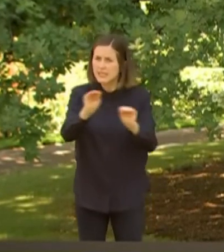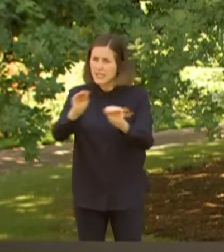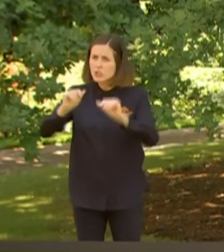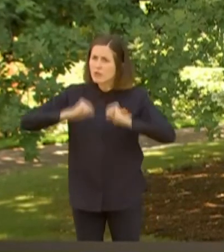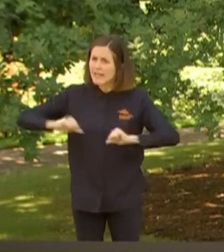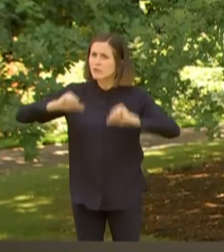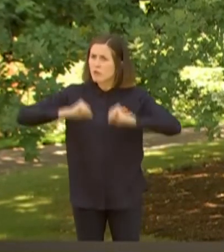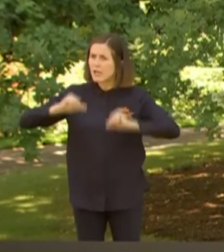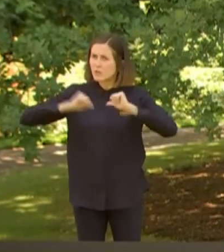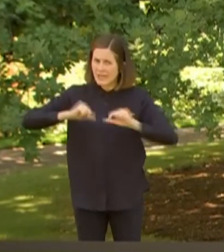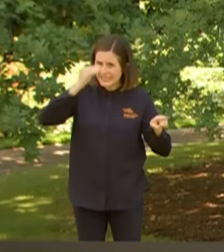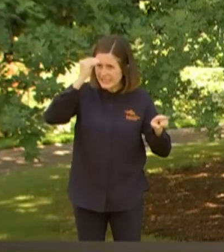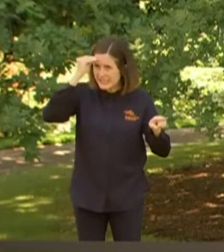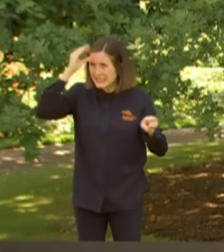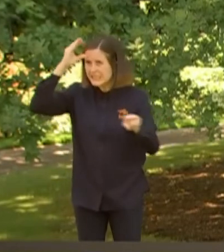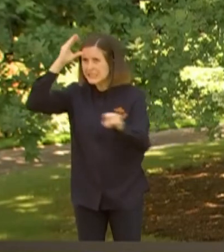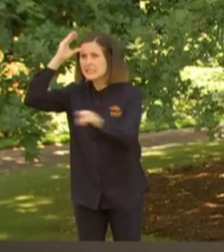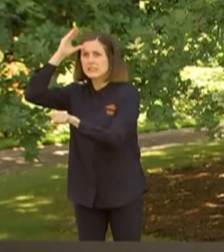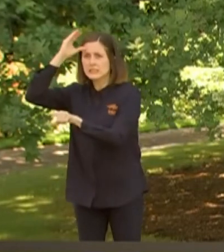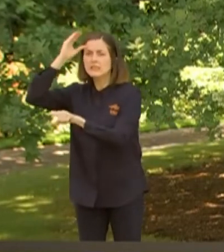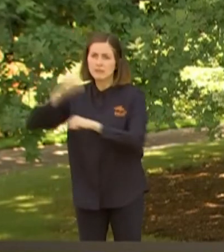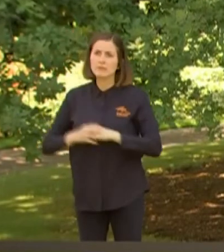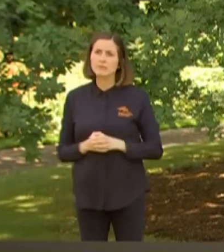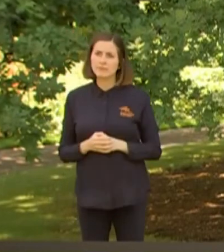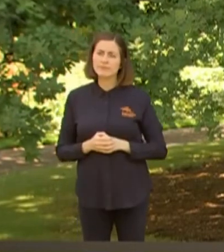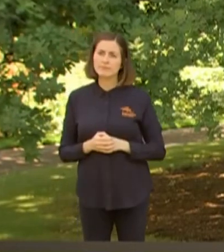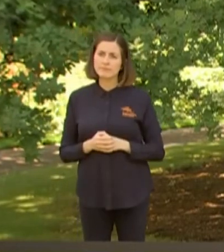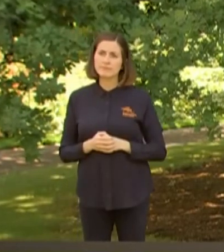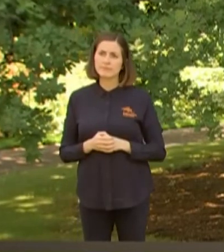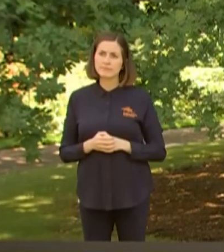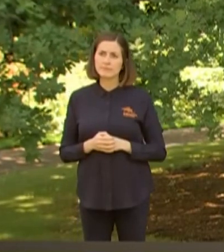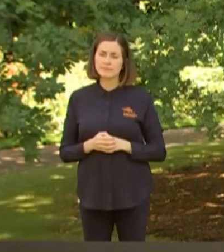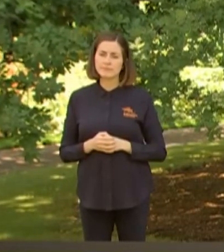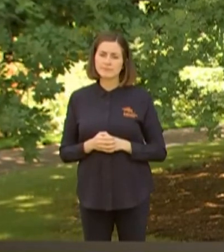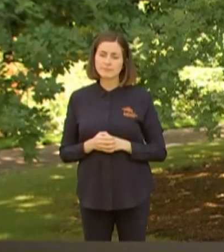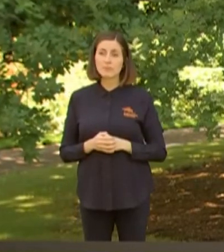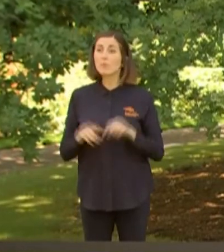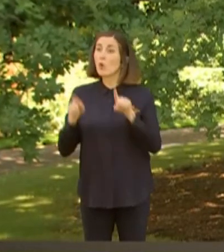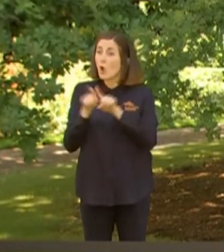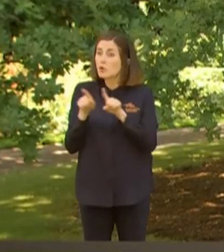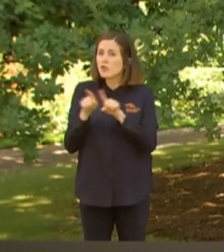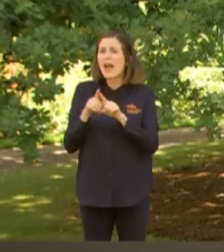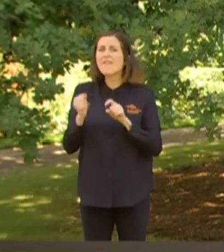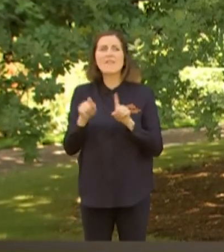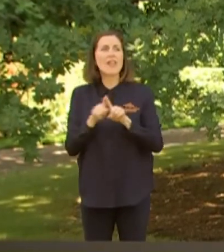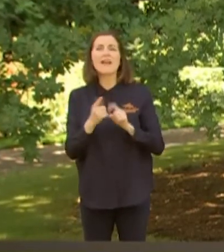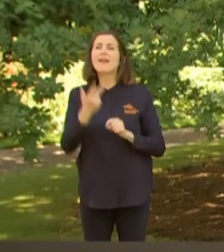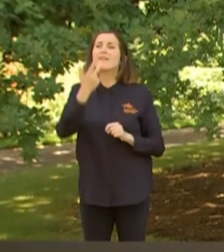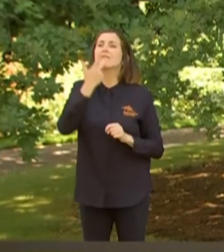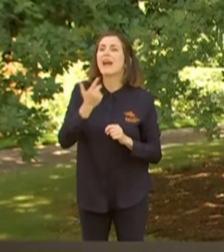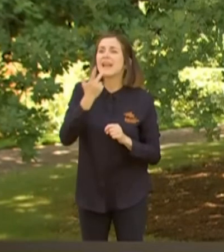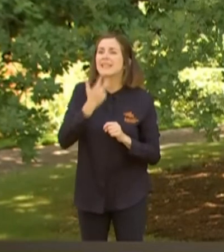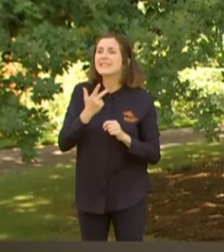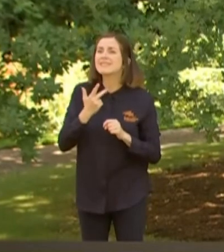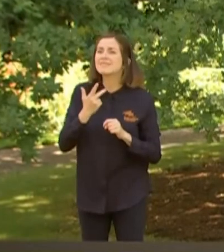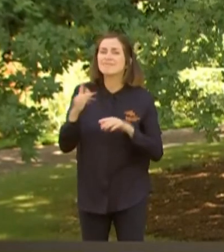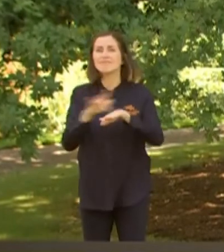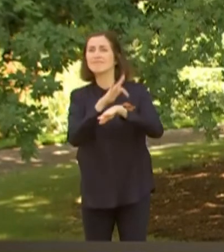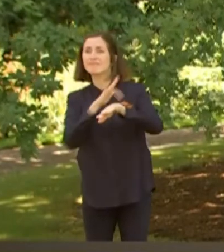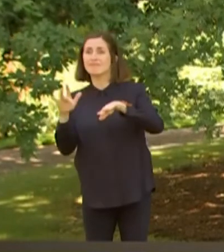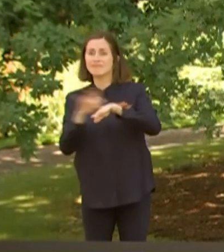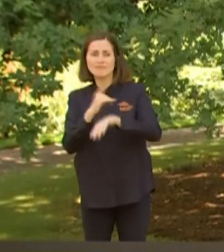now, as a number of you are aware, we've been engaging in what we're calling simulations. So the training standards